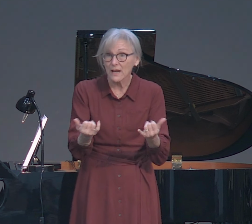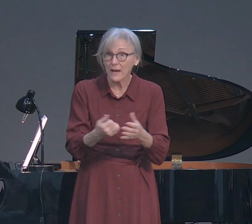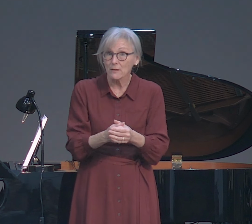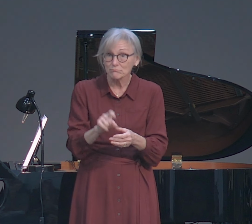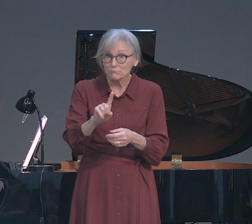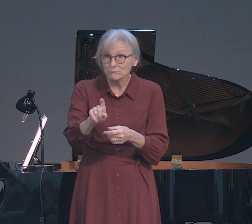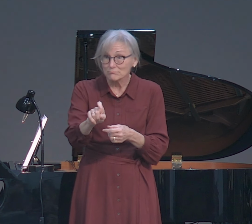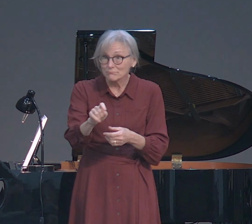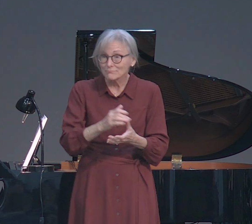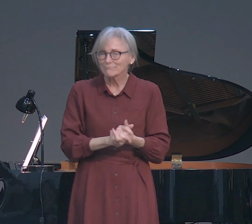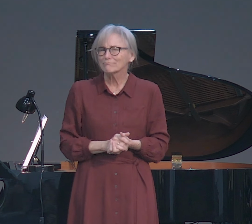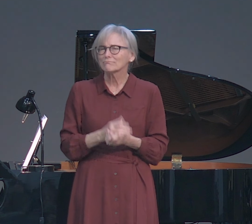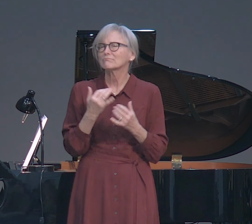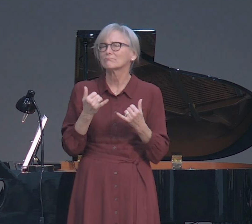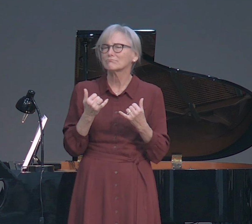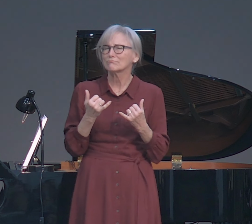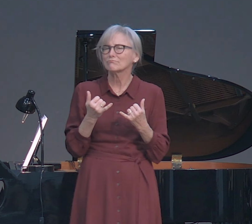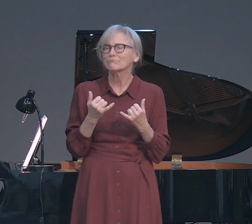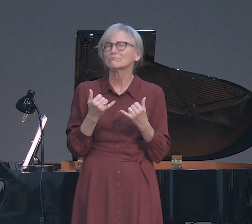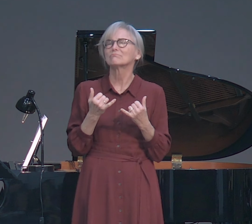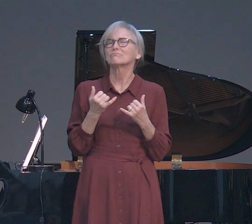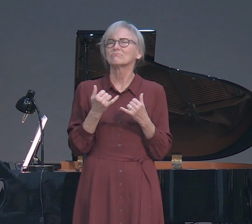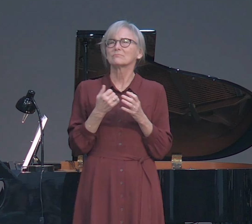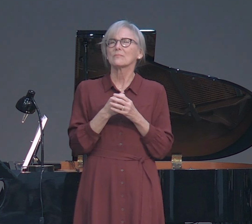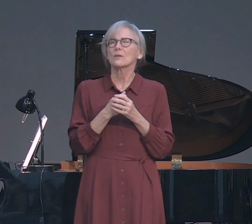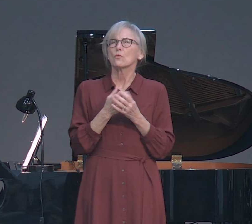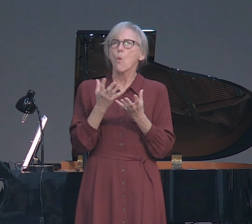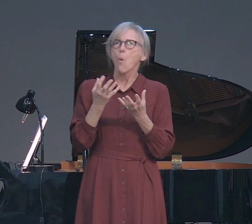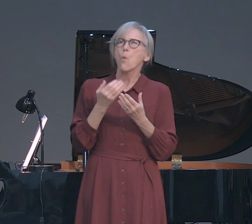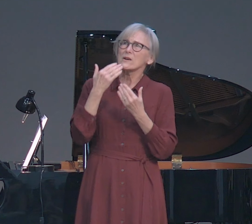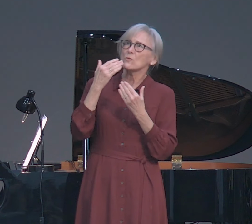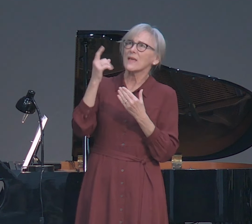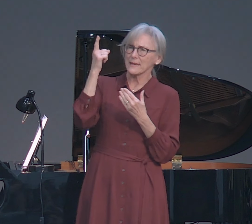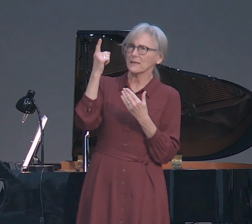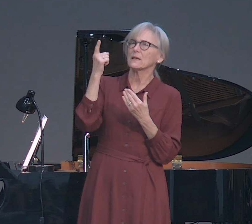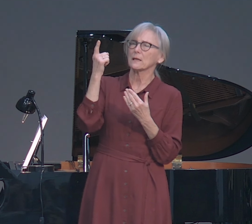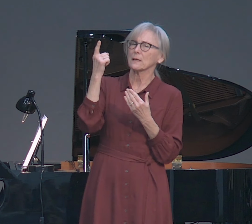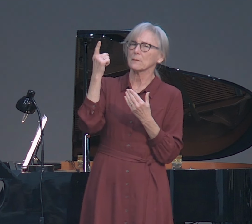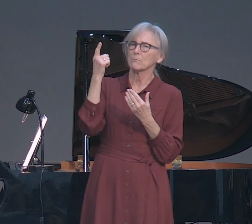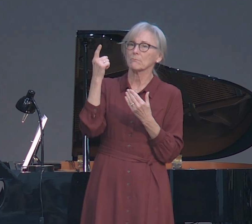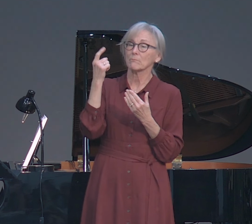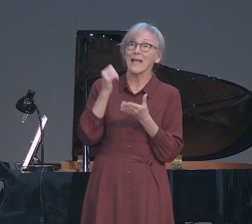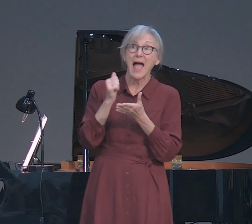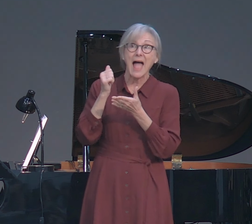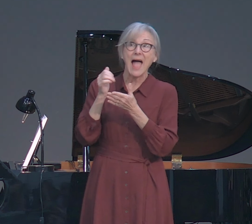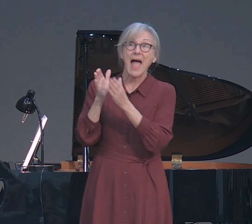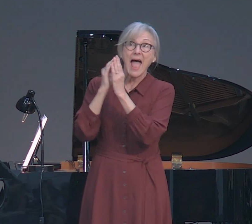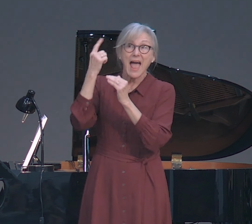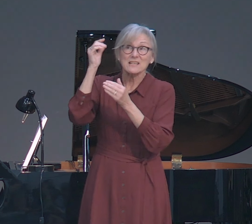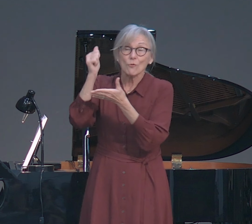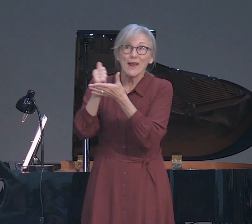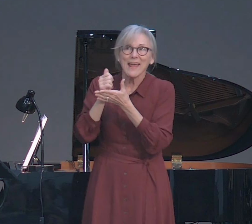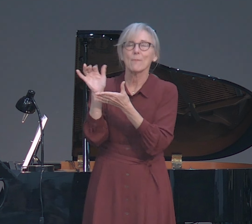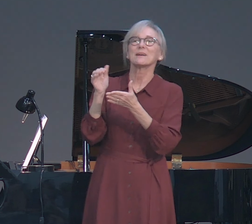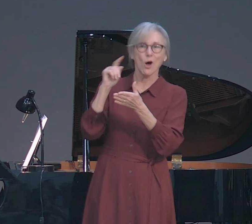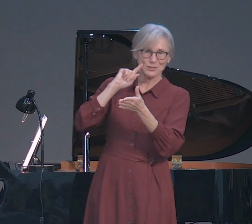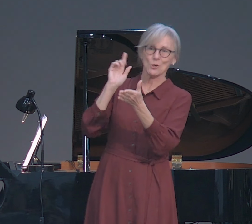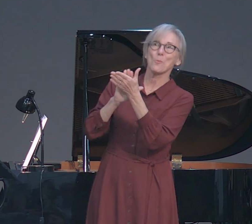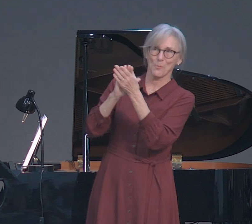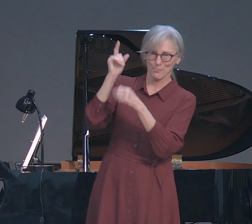Him? Let's take a moment to do that. When we ask for God's help, let's also praise Him and thank Him for what He's been doing. Let's pray